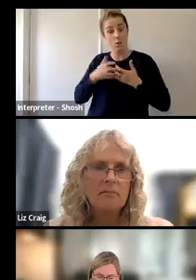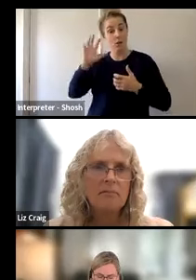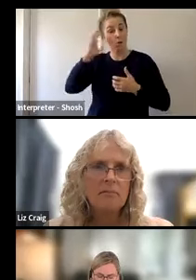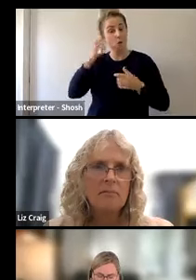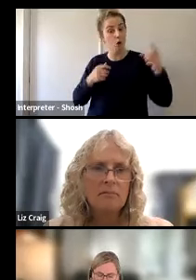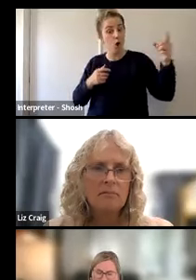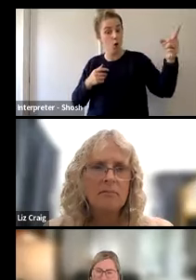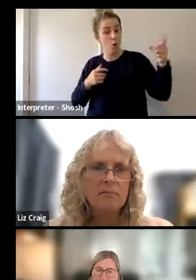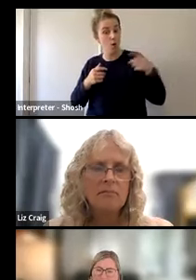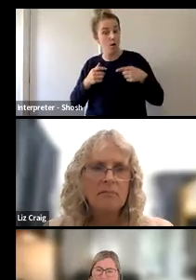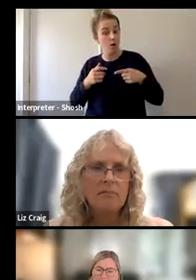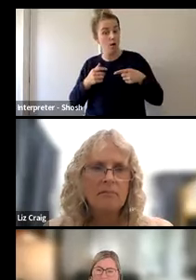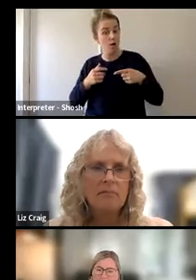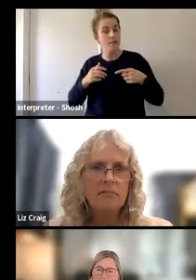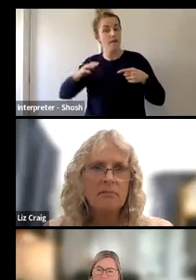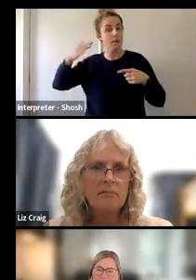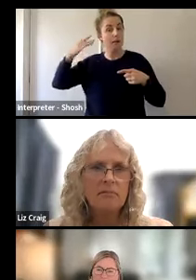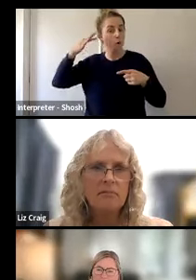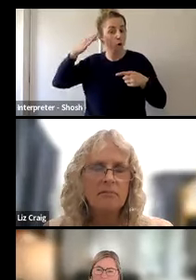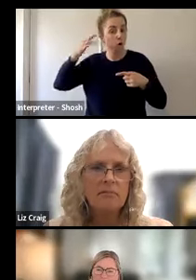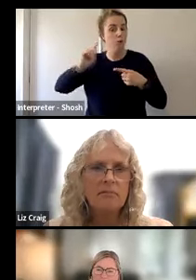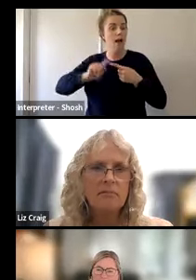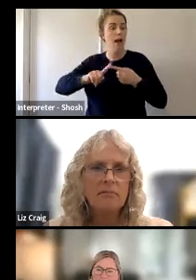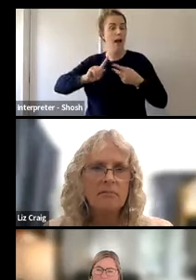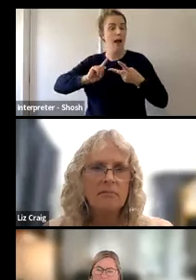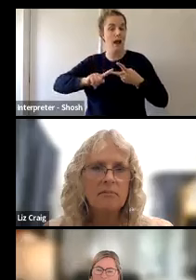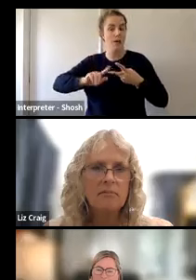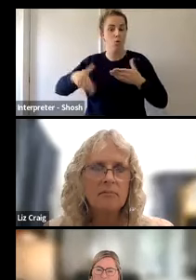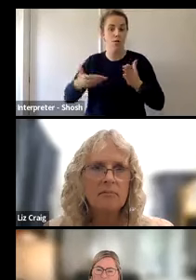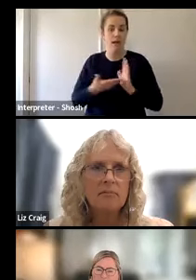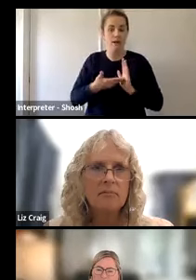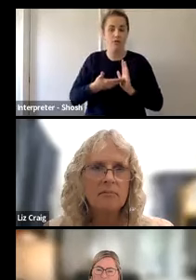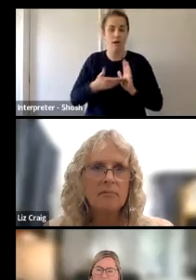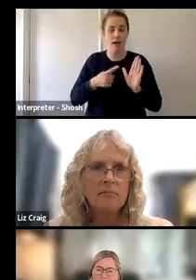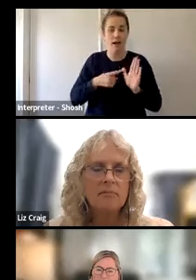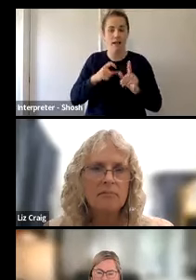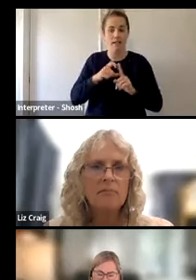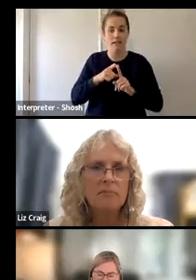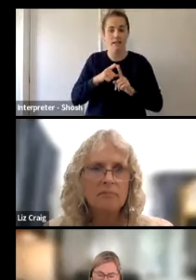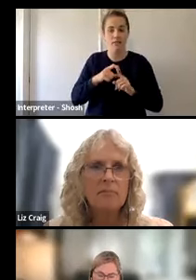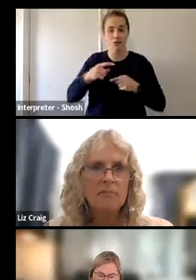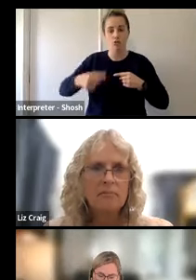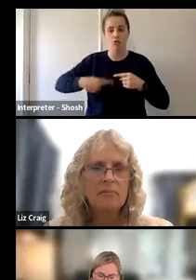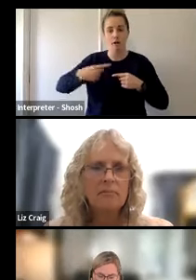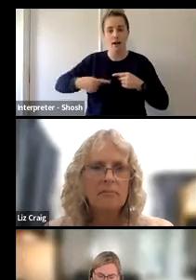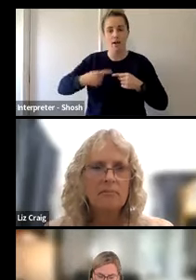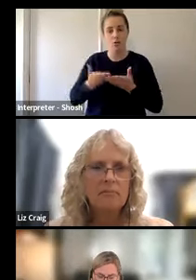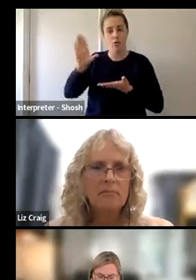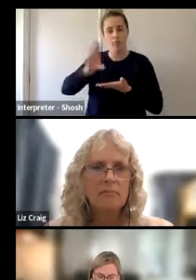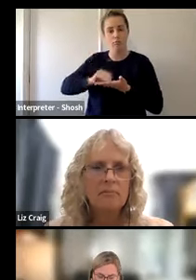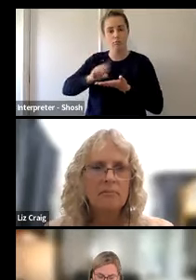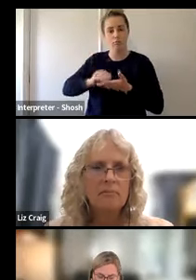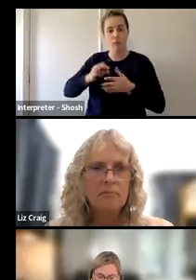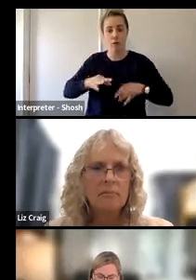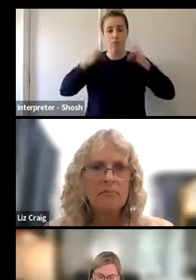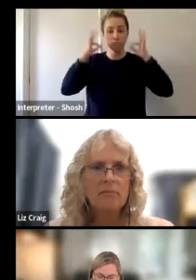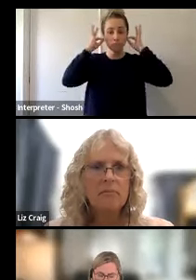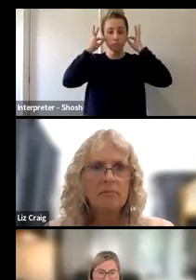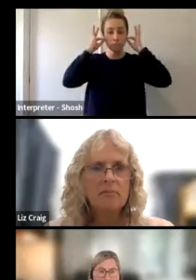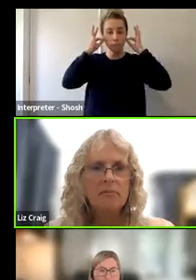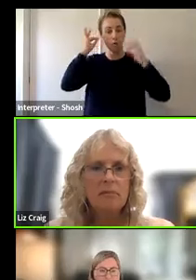that's being heard ambiently and provides the extra AD track through your device, which you can listen to with earphones.